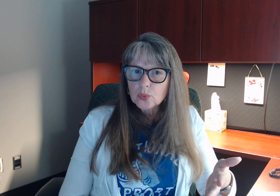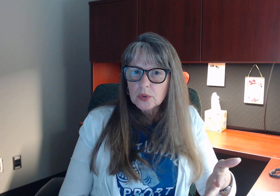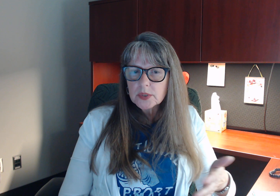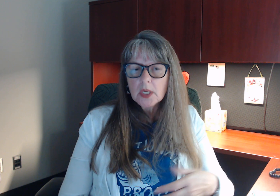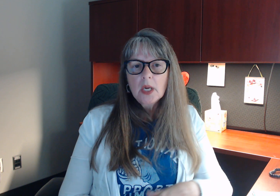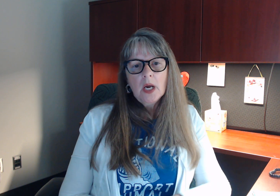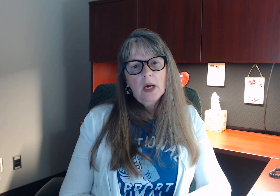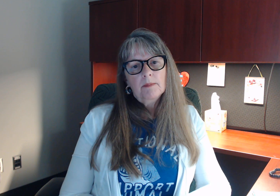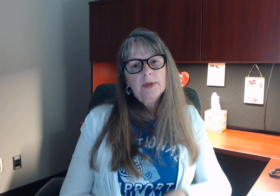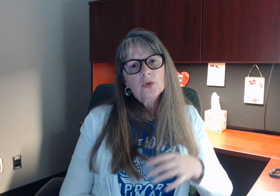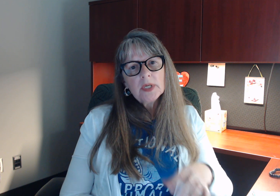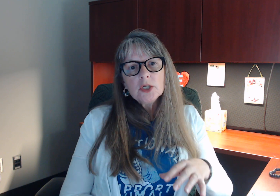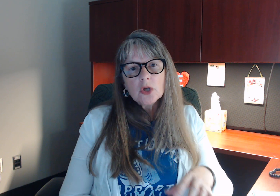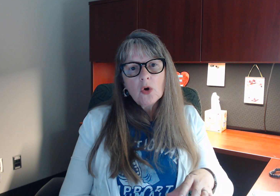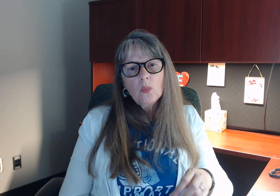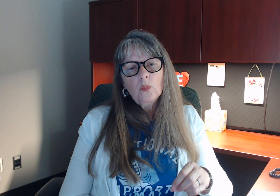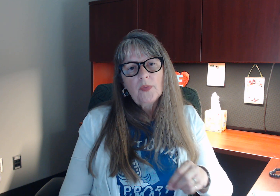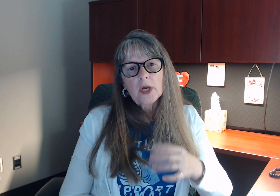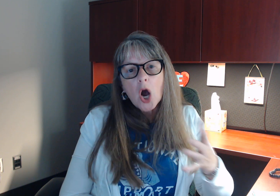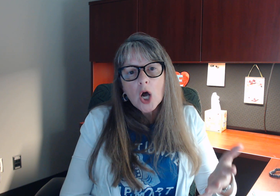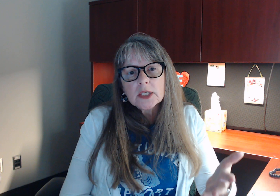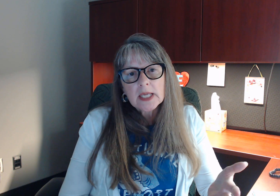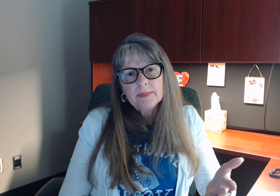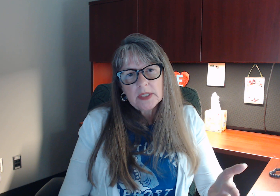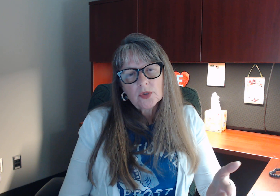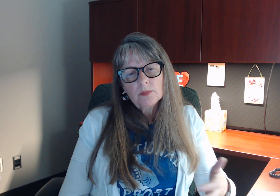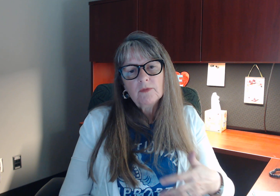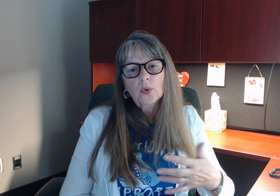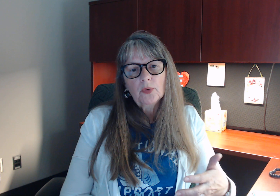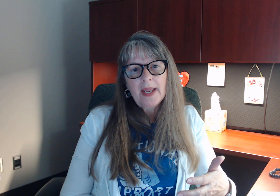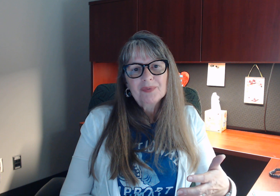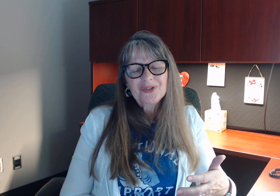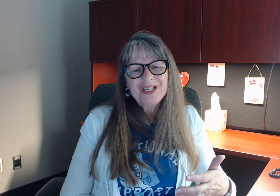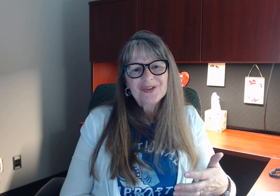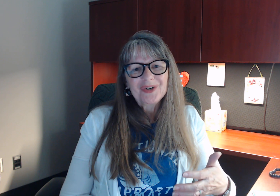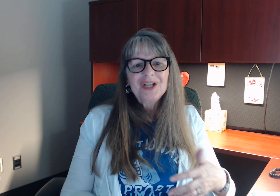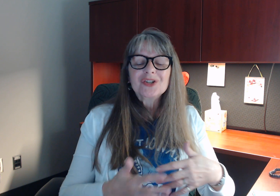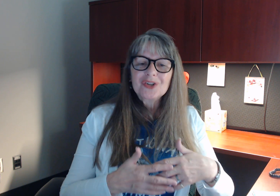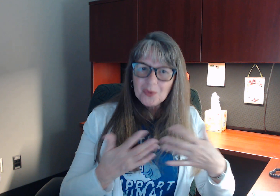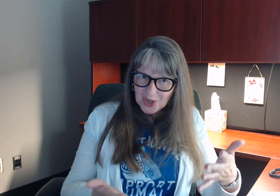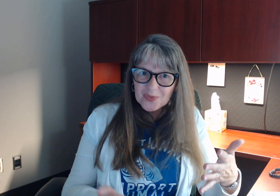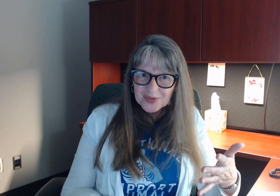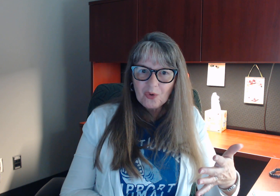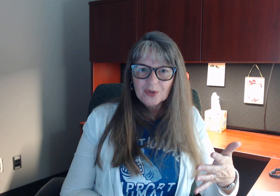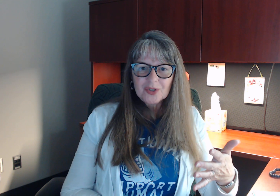rules, but you need to know what the concept is before you're able to either go along with it or to break